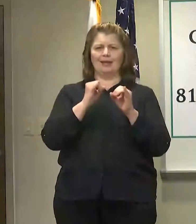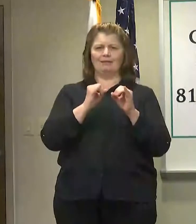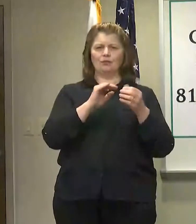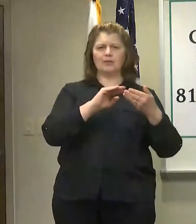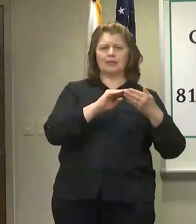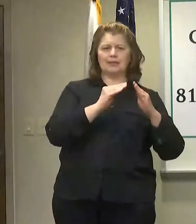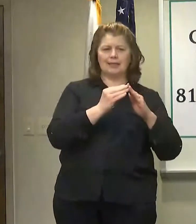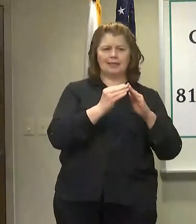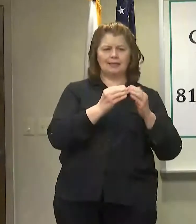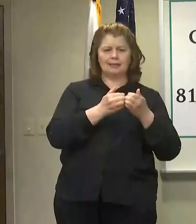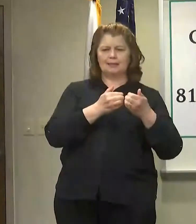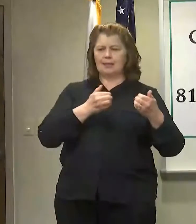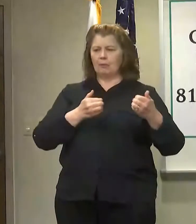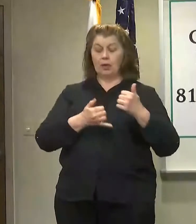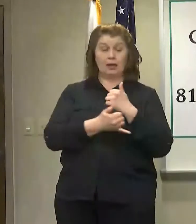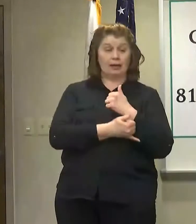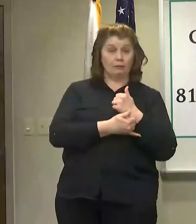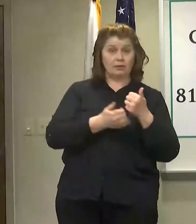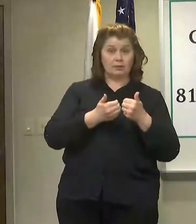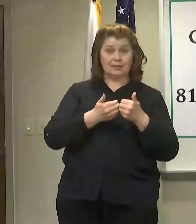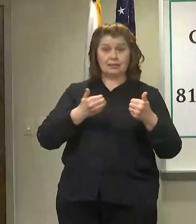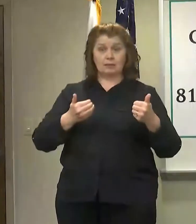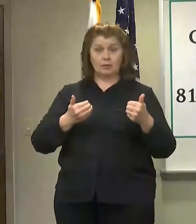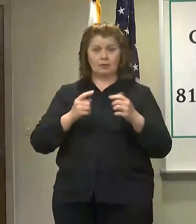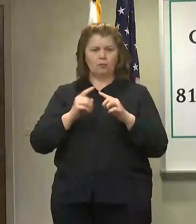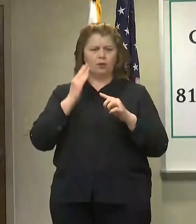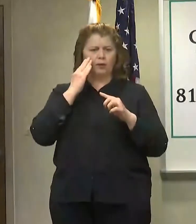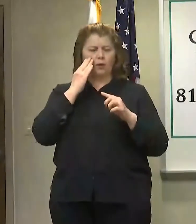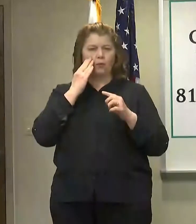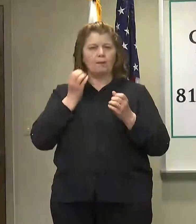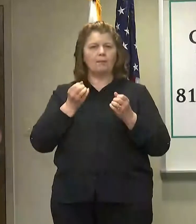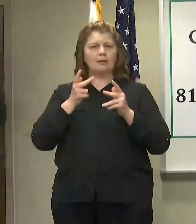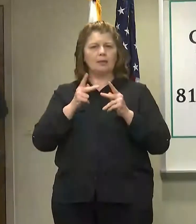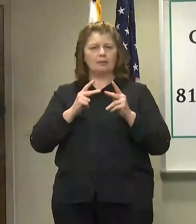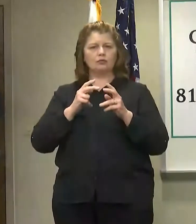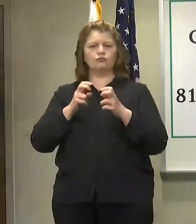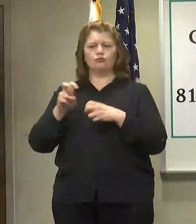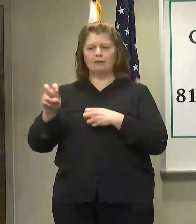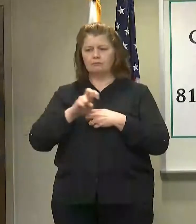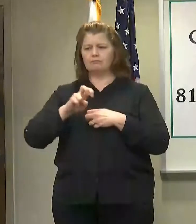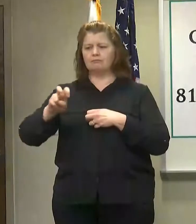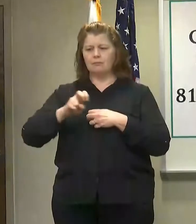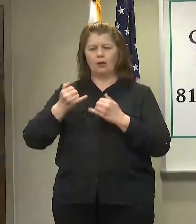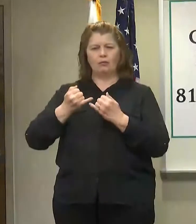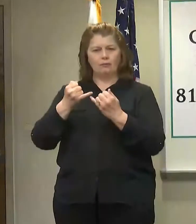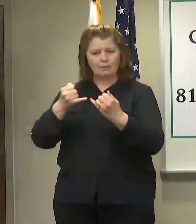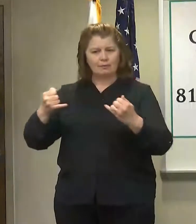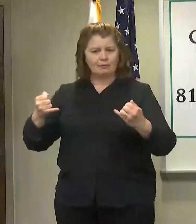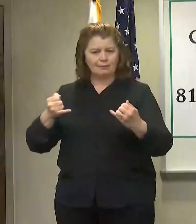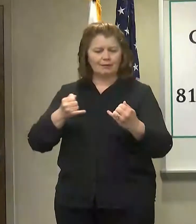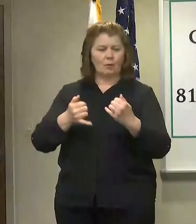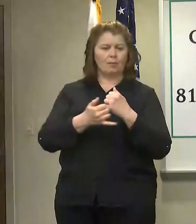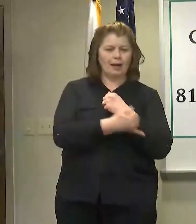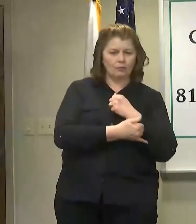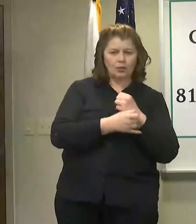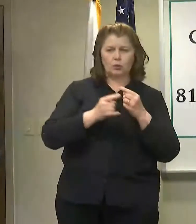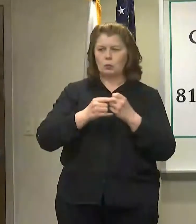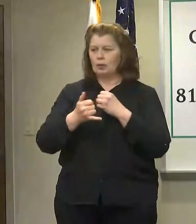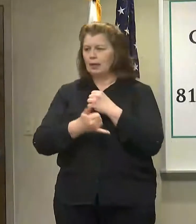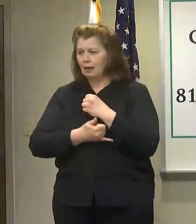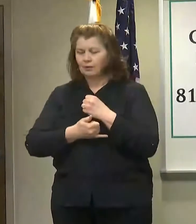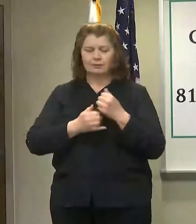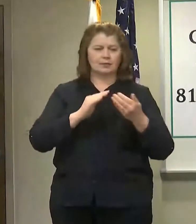city, as a county? Well, we know we've got a lot of cross-traffic across county boundaries, across municipal and